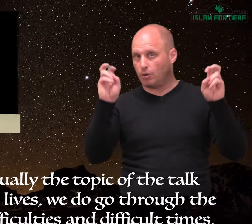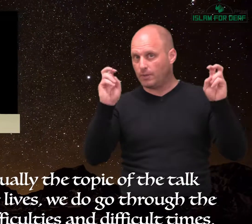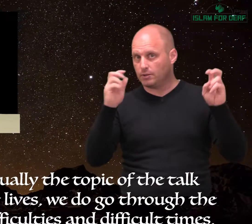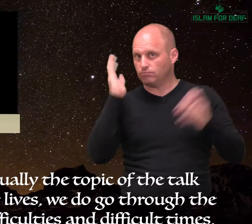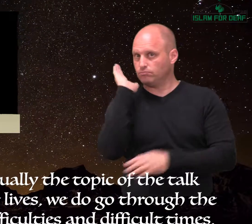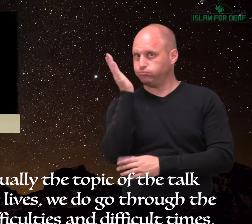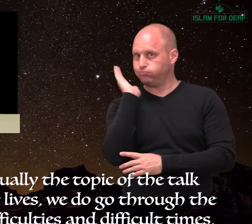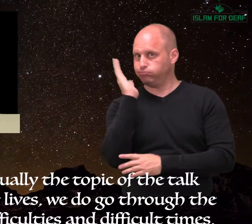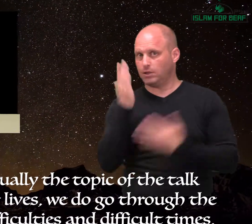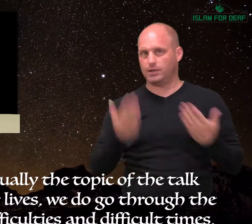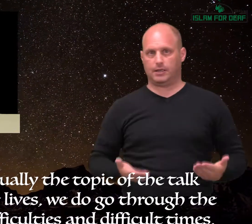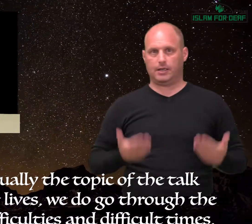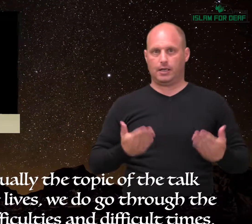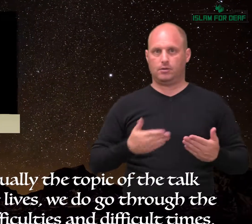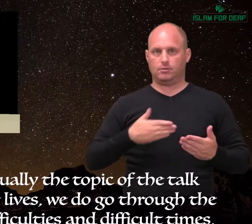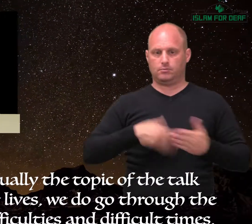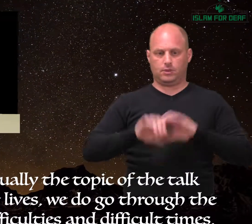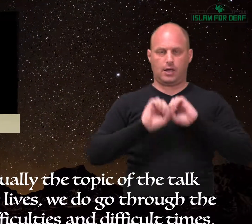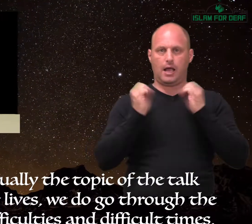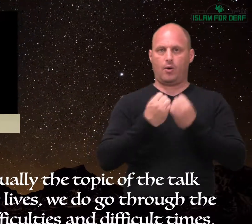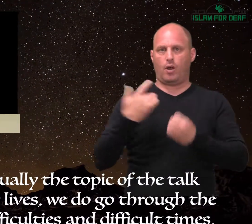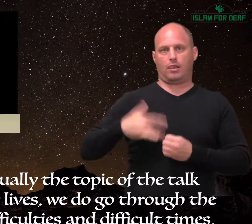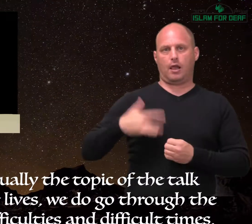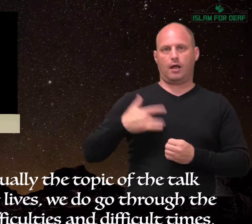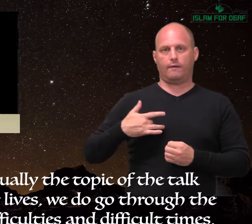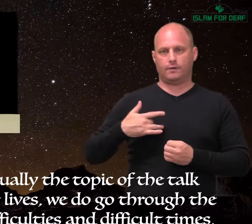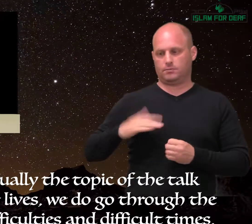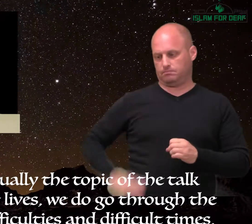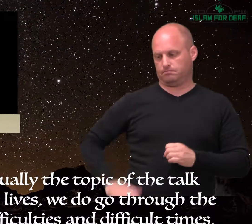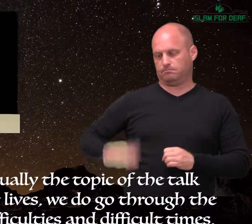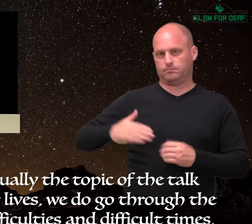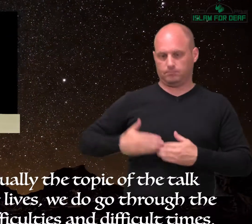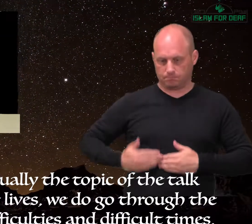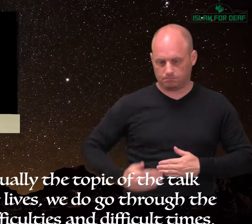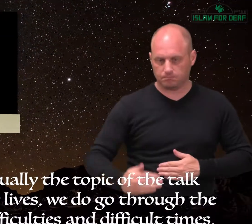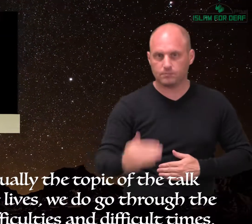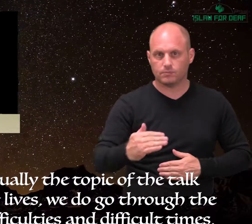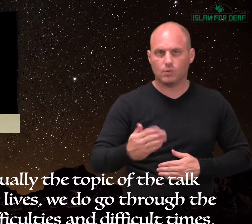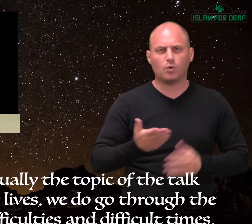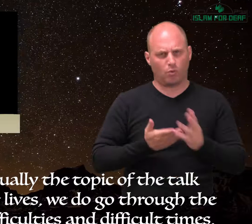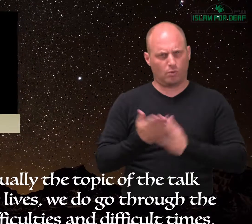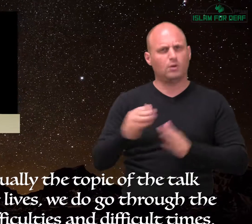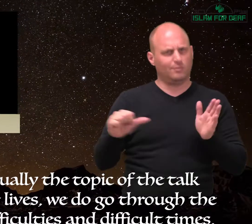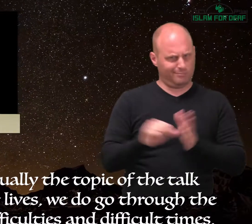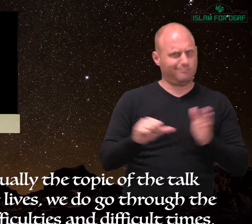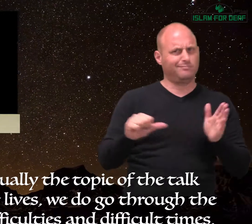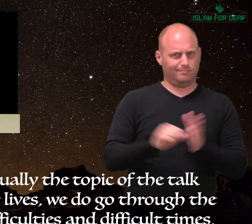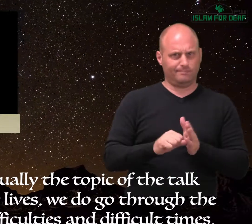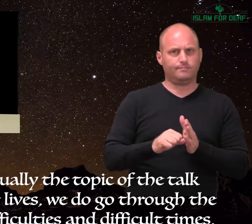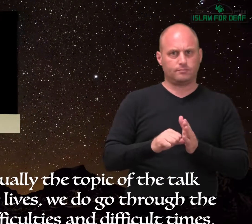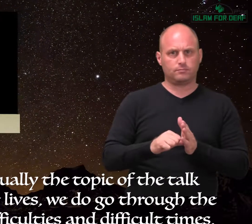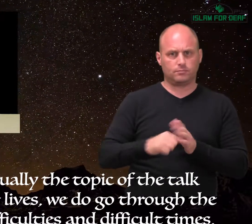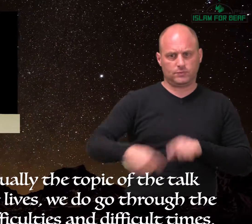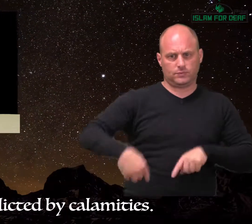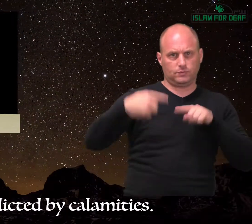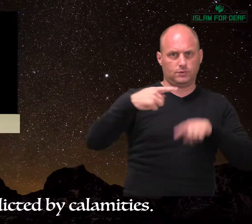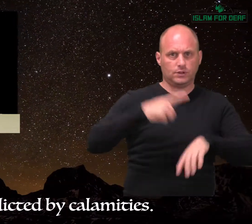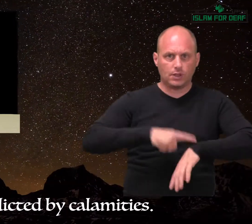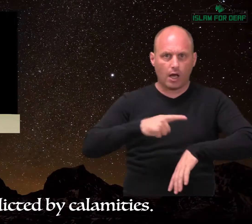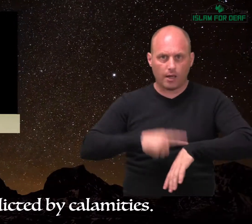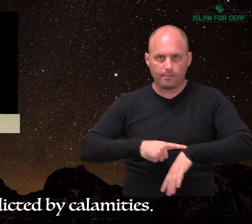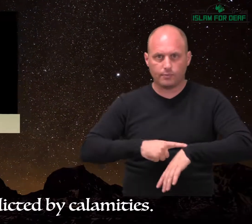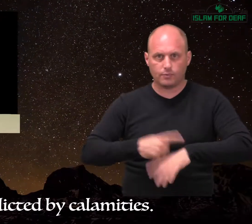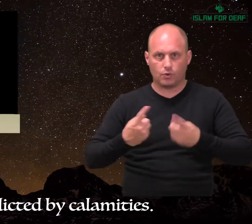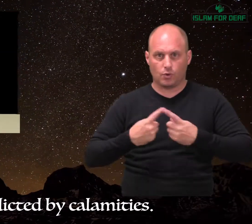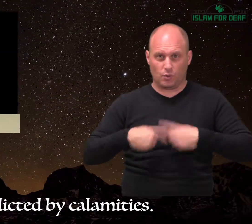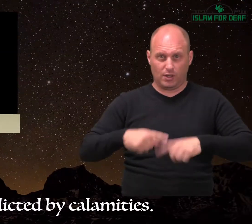That in our lives, we do go through the hardships and difficulties and difficult times and